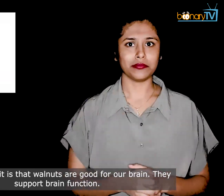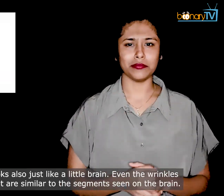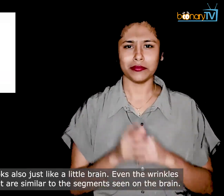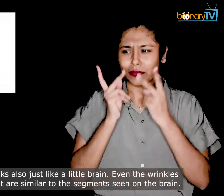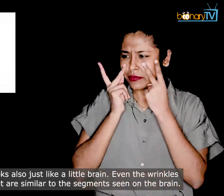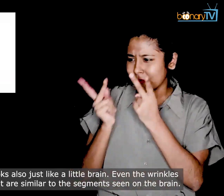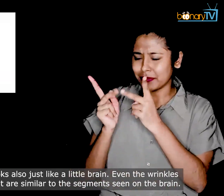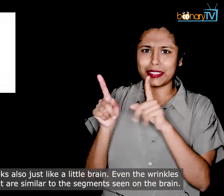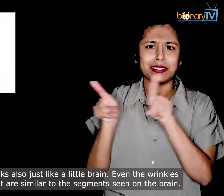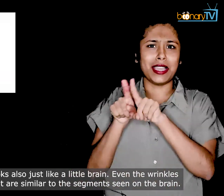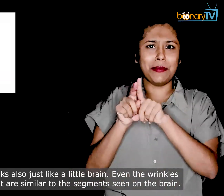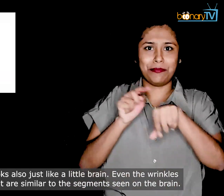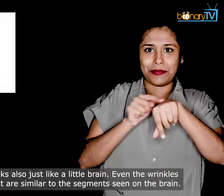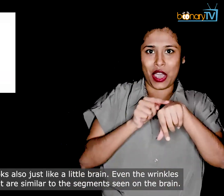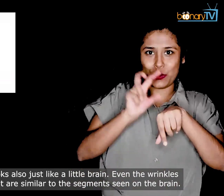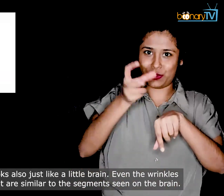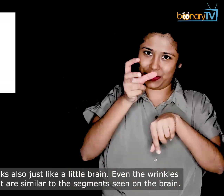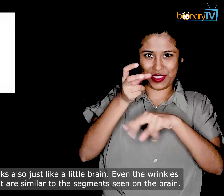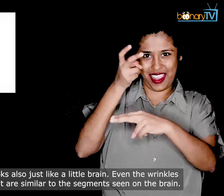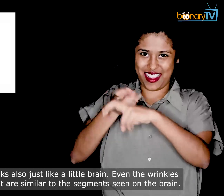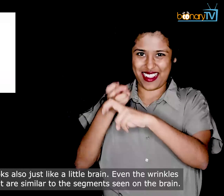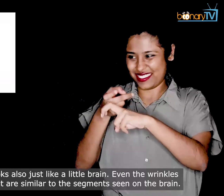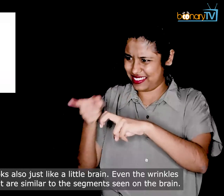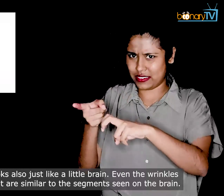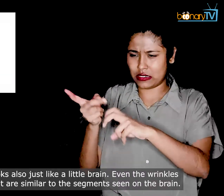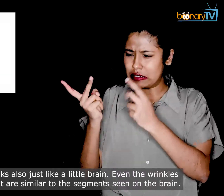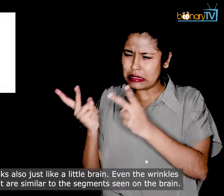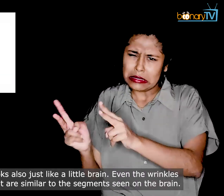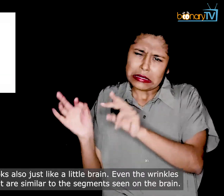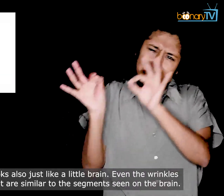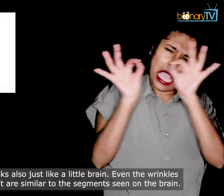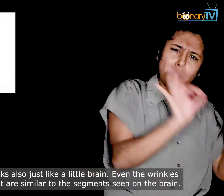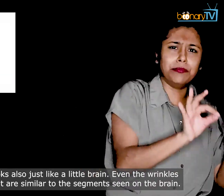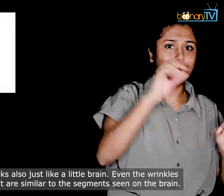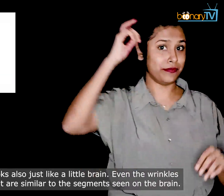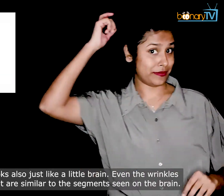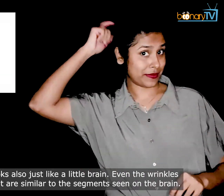no wonder it looks also just like a little brain